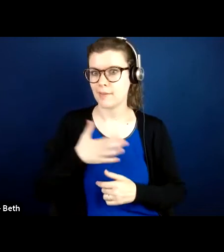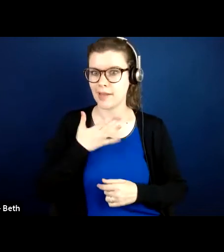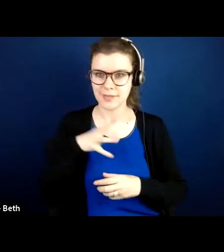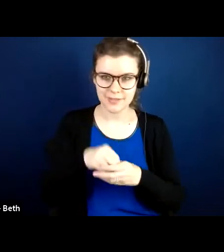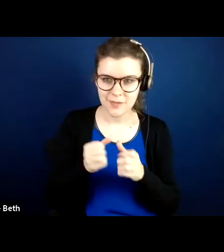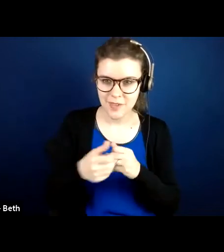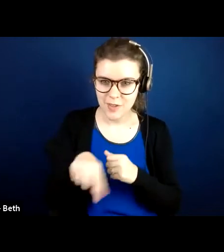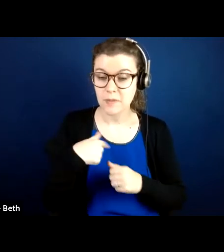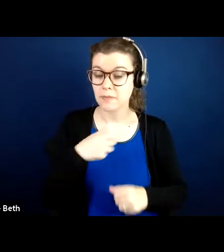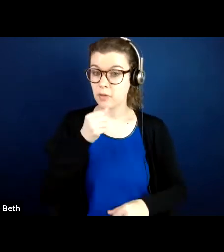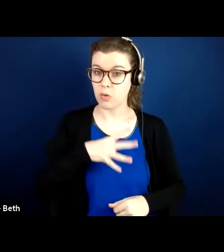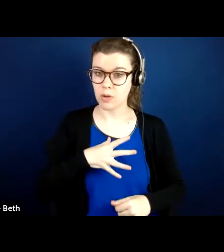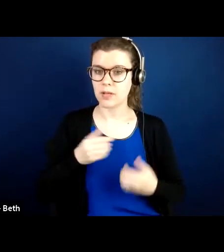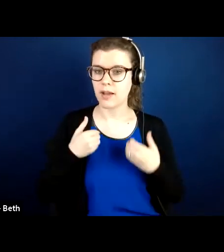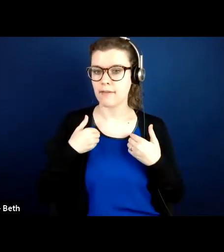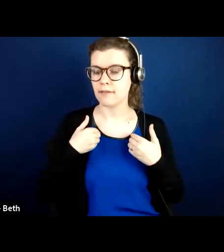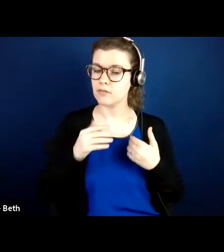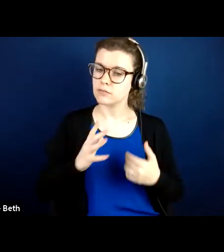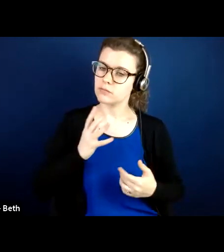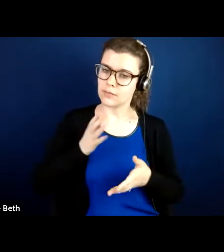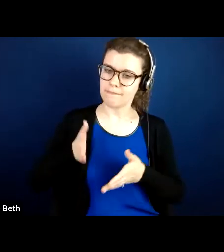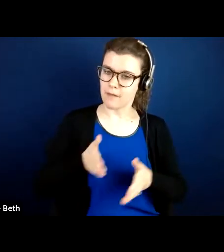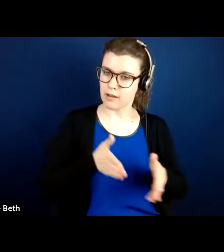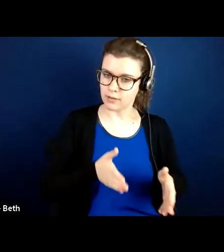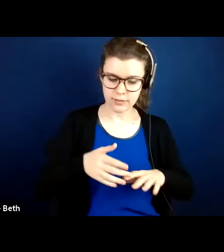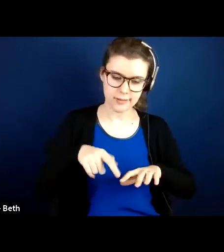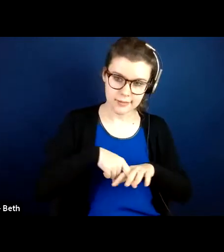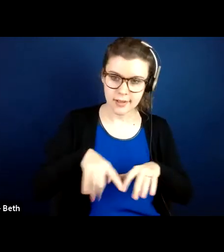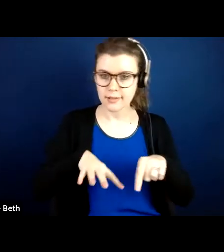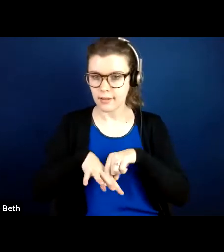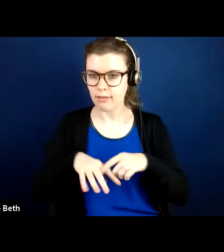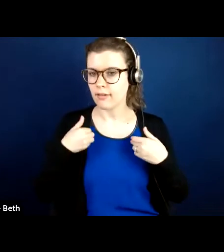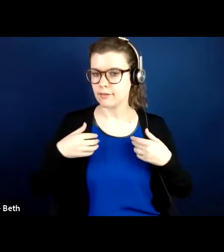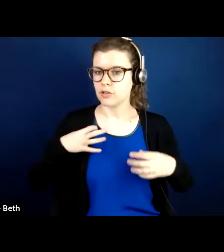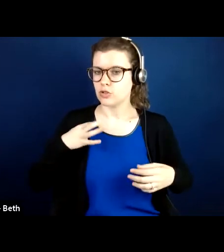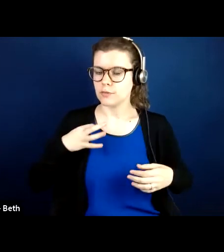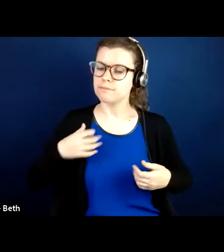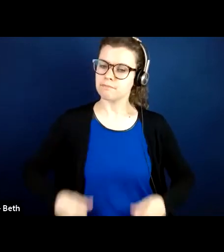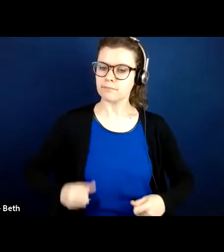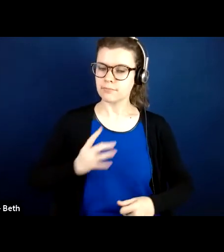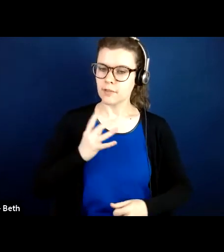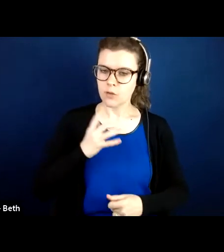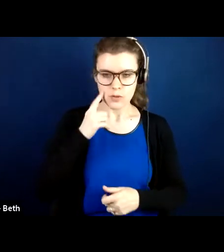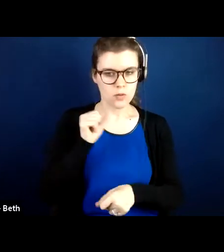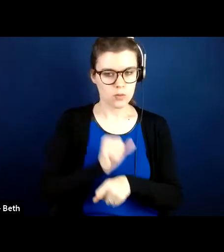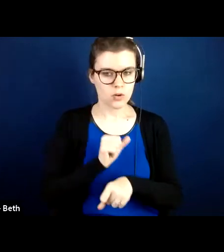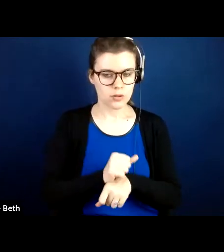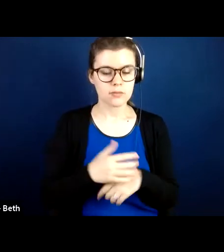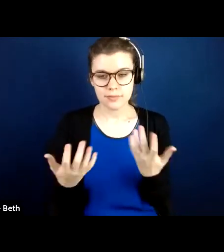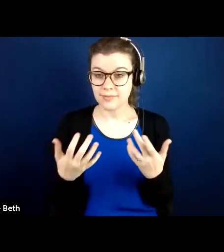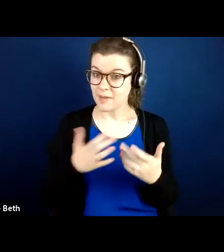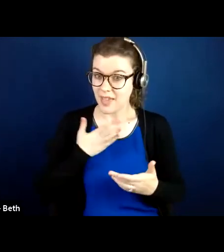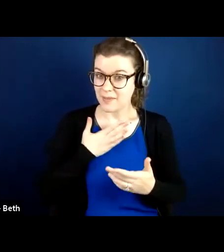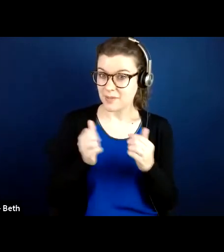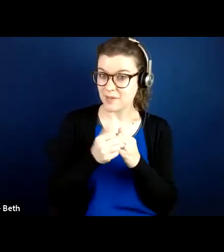female wearing dress pants and sandals and a long dress shirt for work, so happy to be